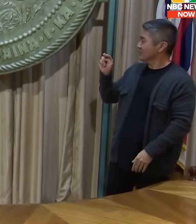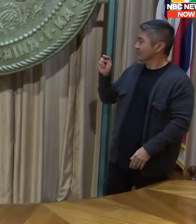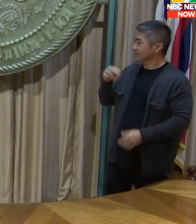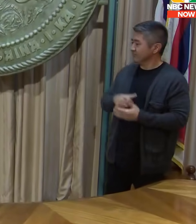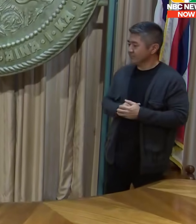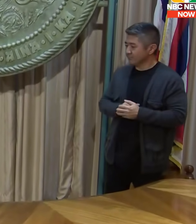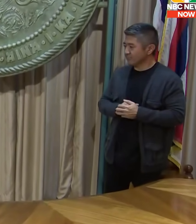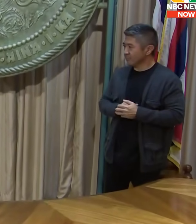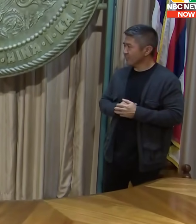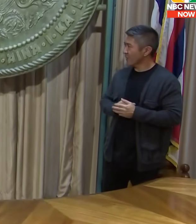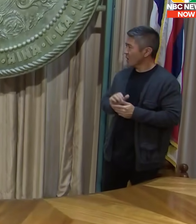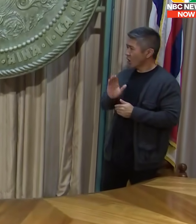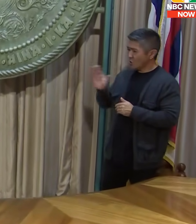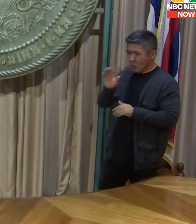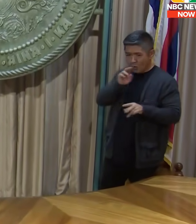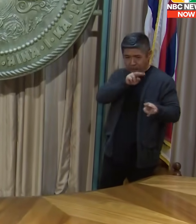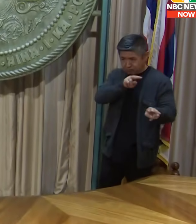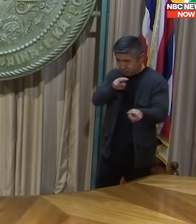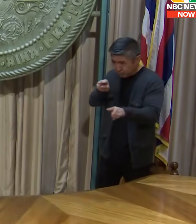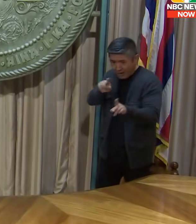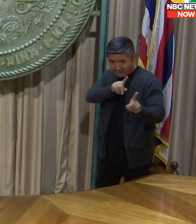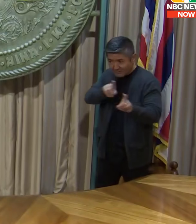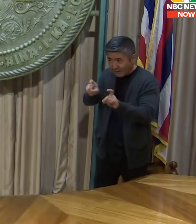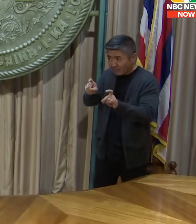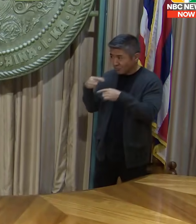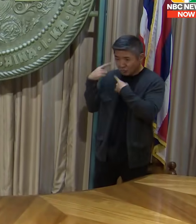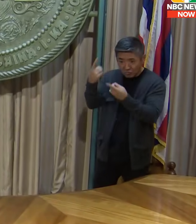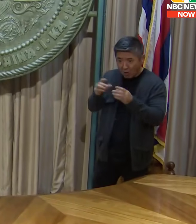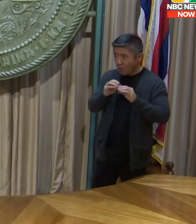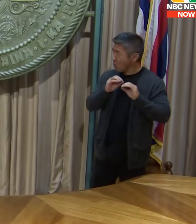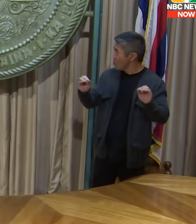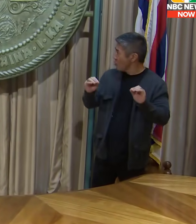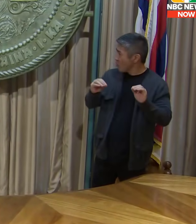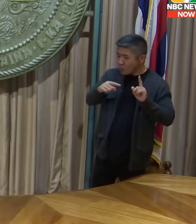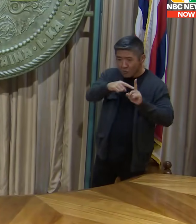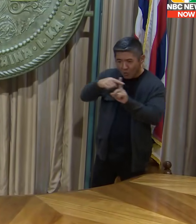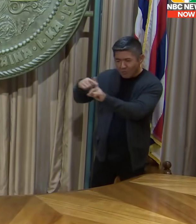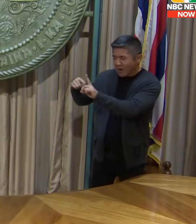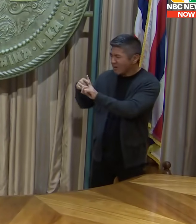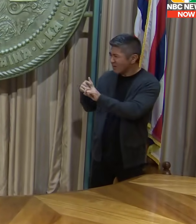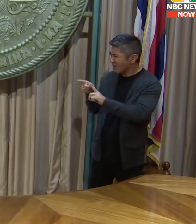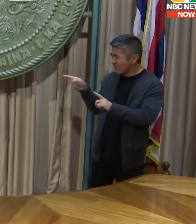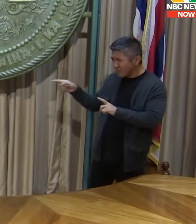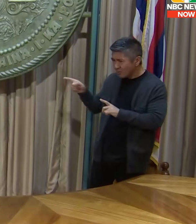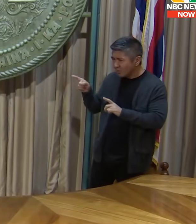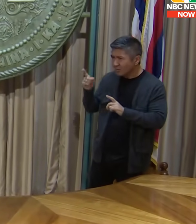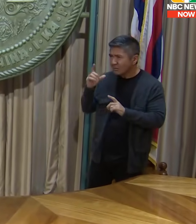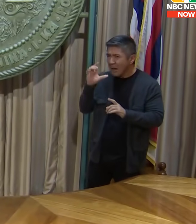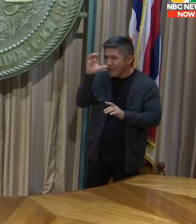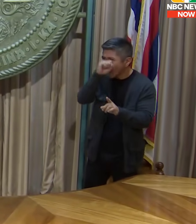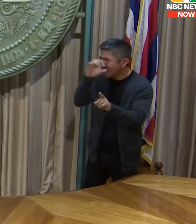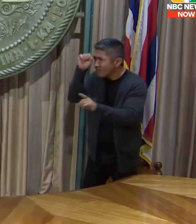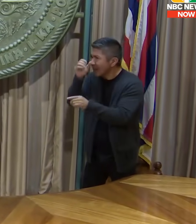none of your surveillance tests have come back positive make you wonder if you're missing cases?